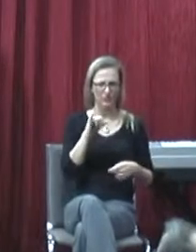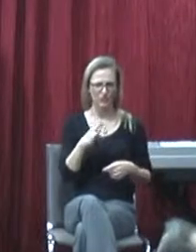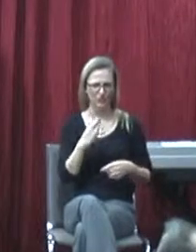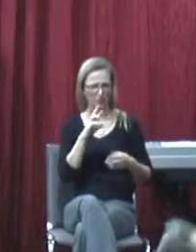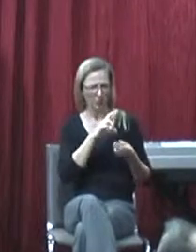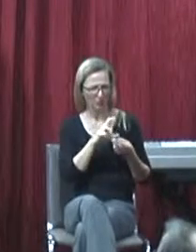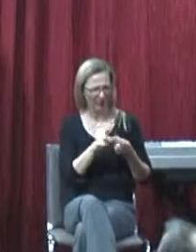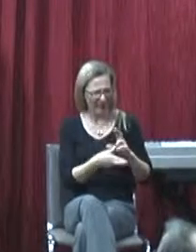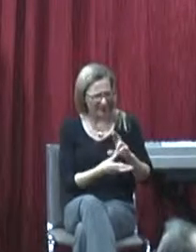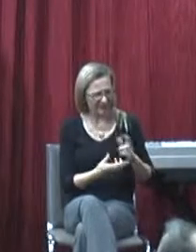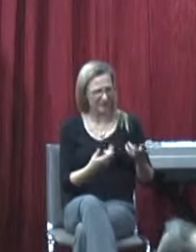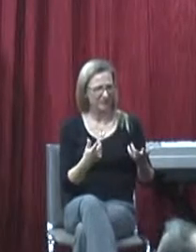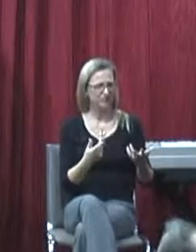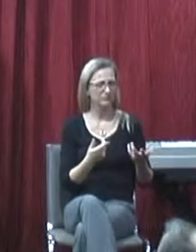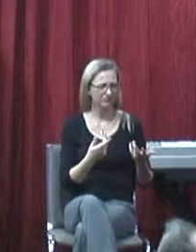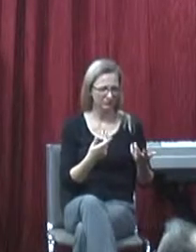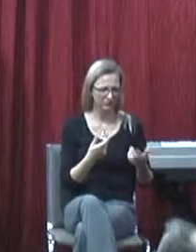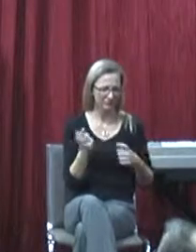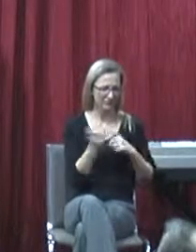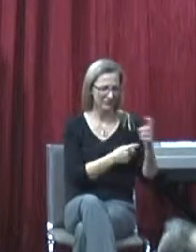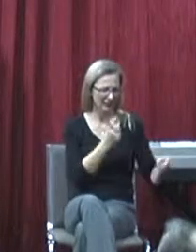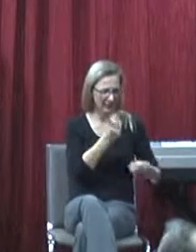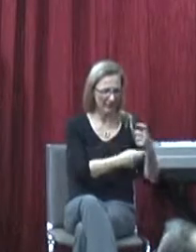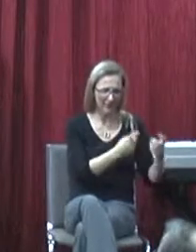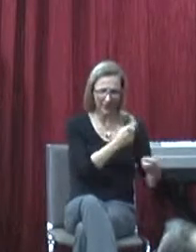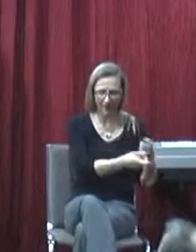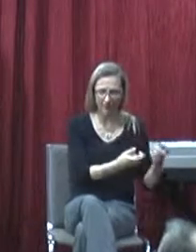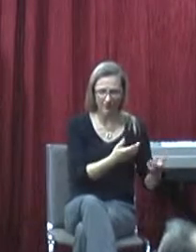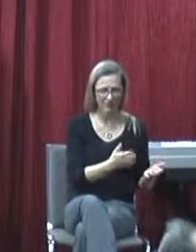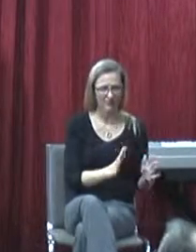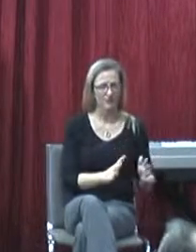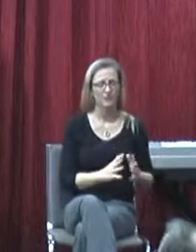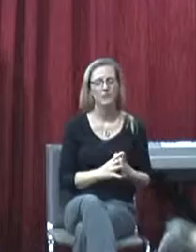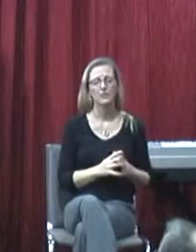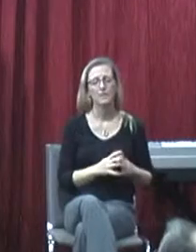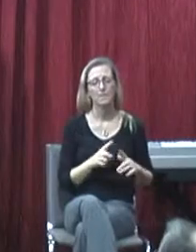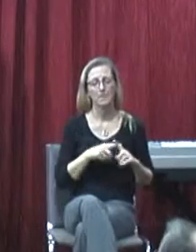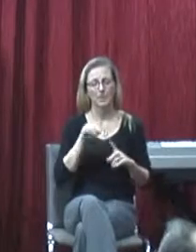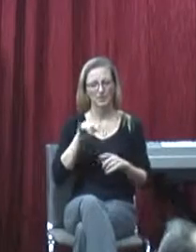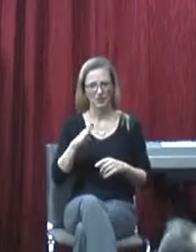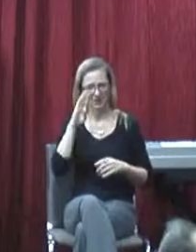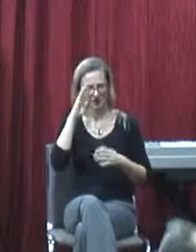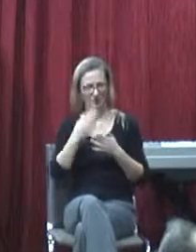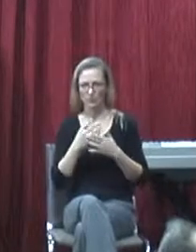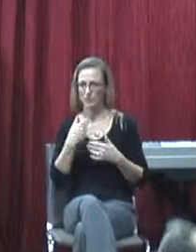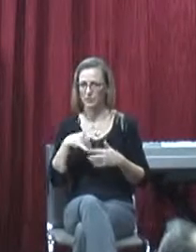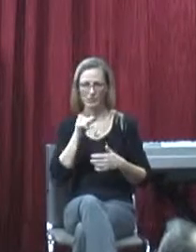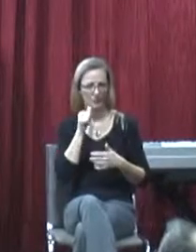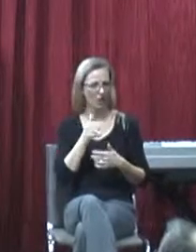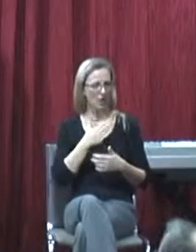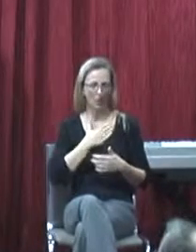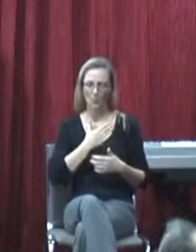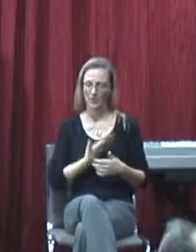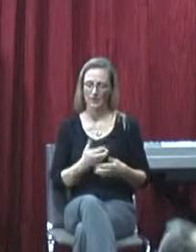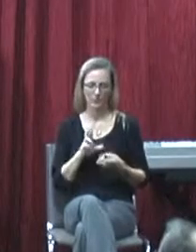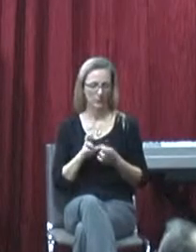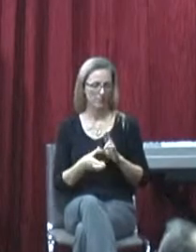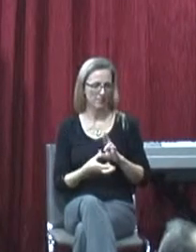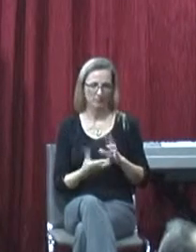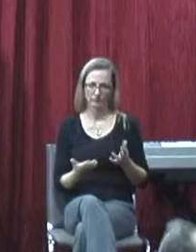he would protect his family, that he would change Esau's heart. But Jacob's sons were still not willing to repent of